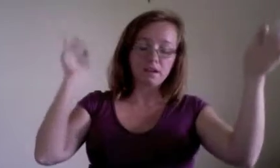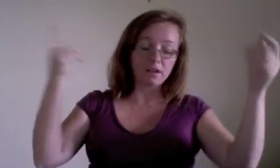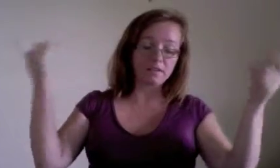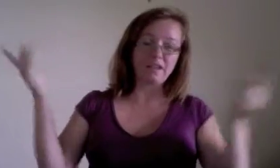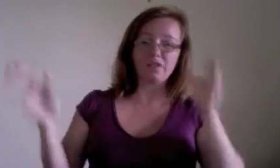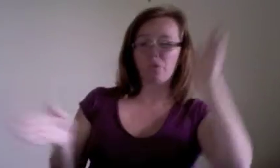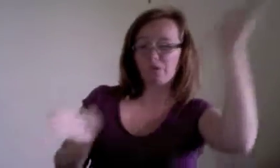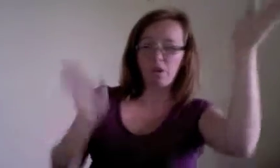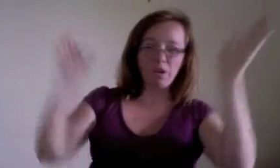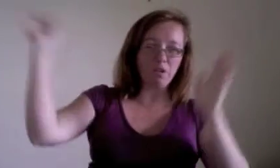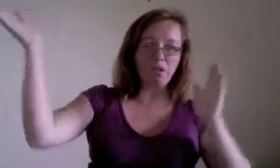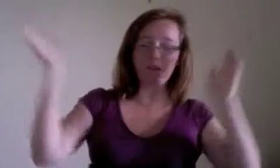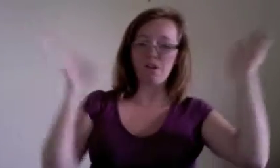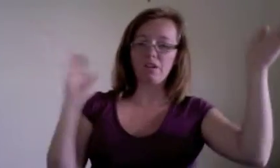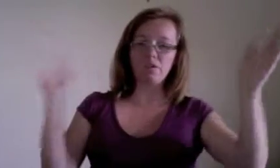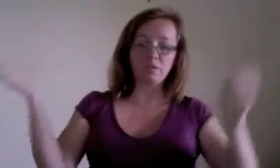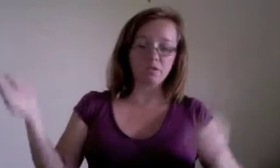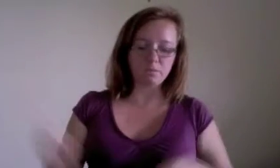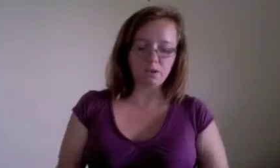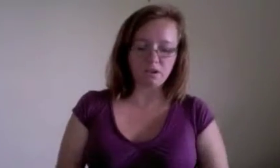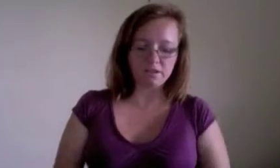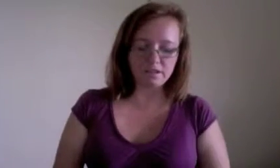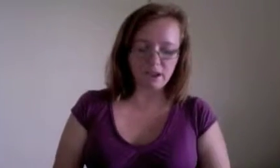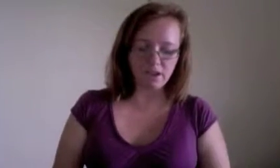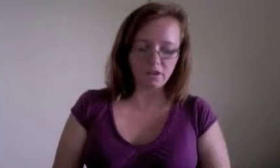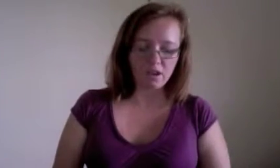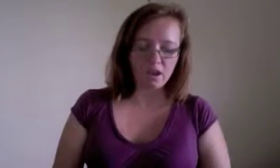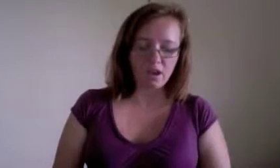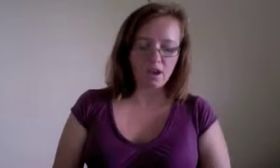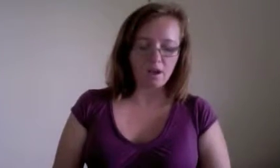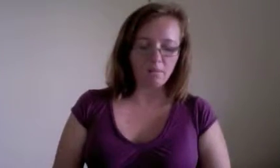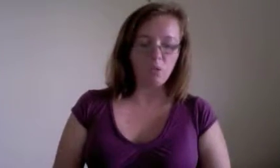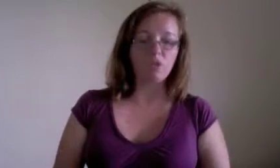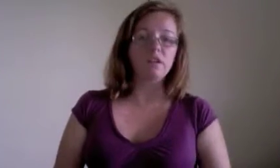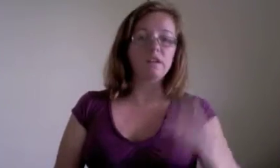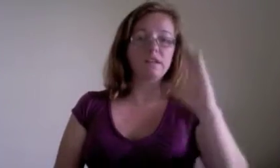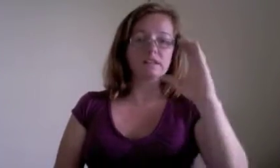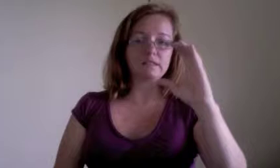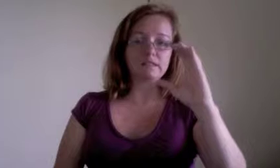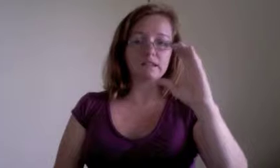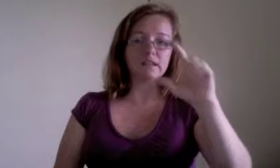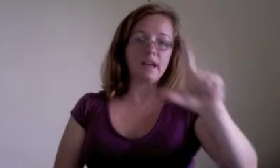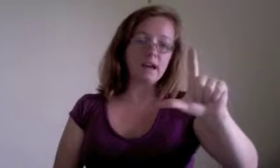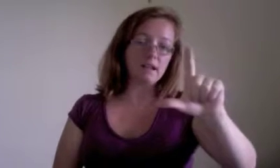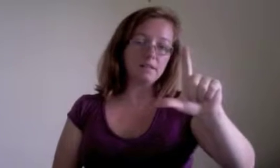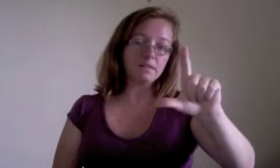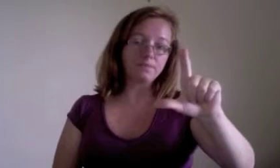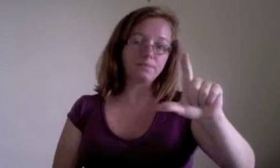because I guess you're always going, always going somewhere in Austintown. Cortland is CL,